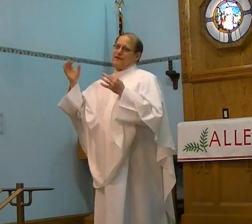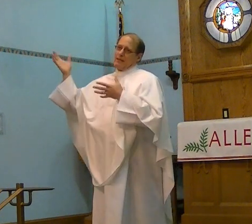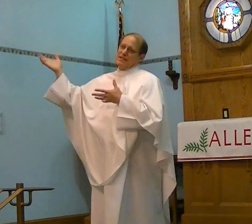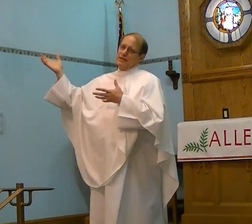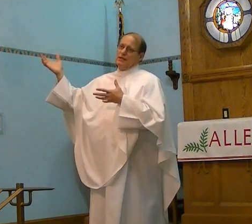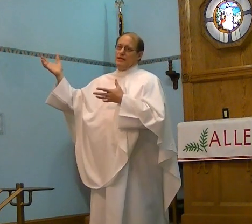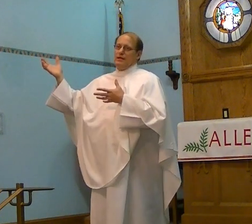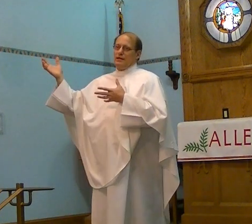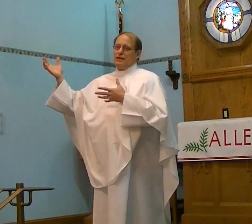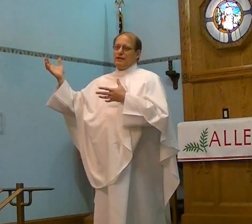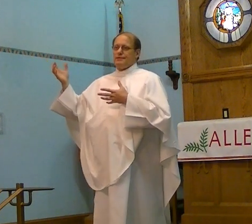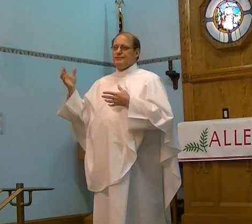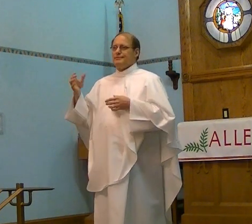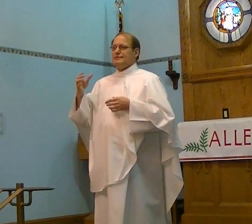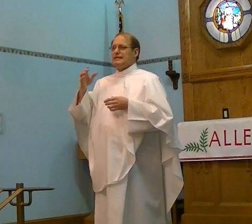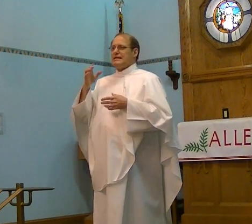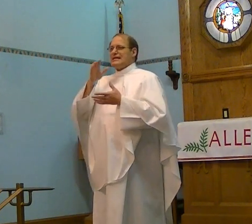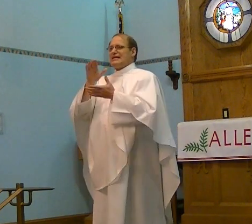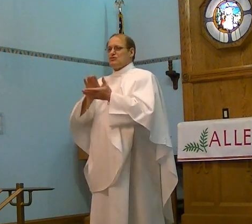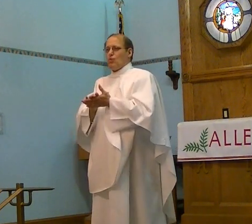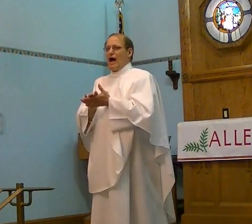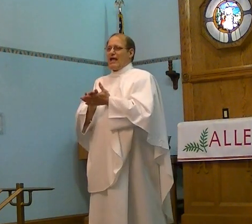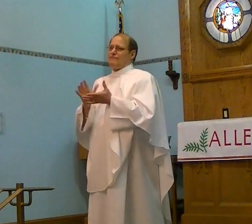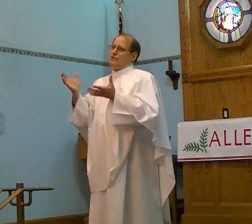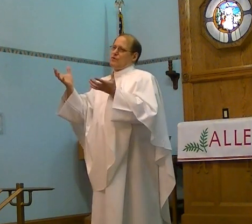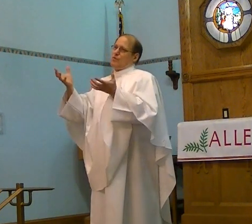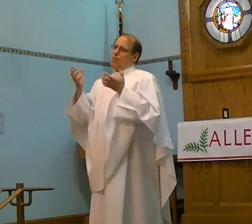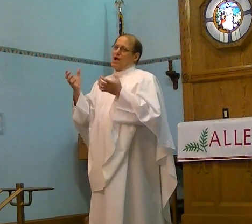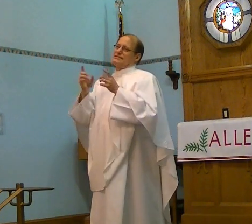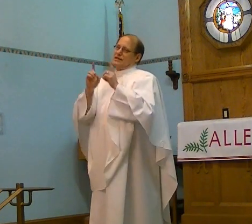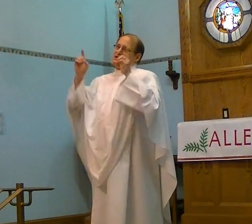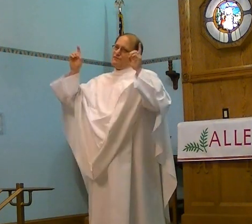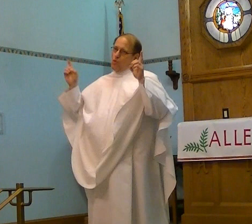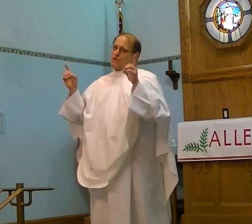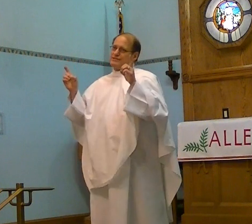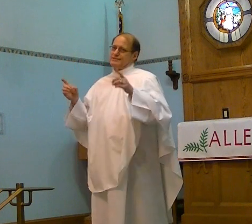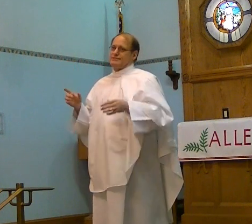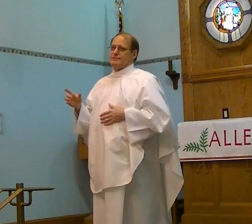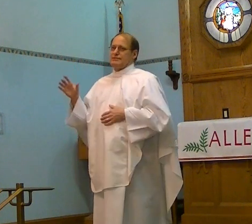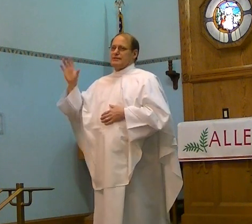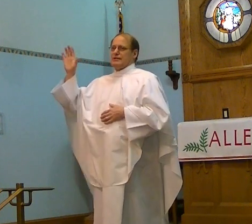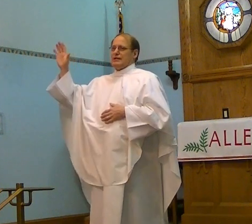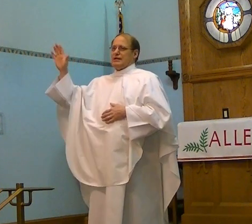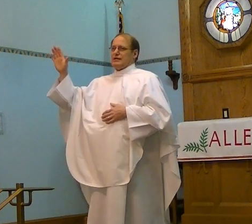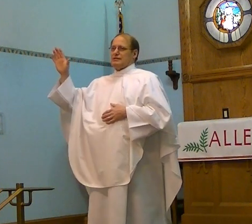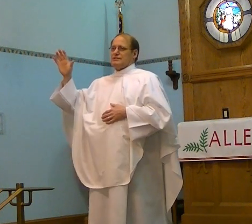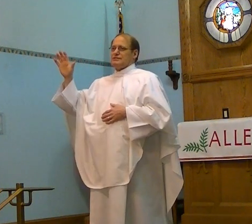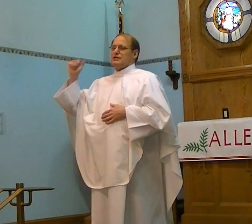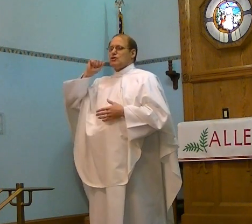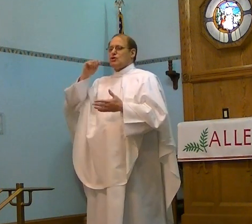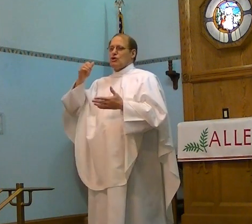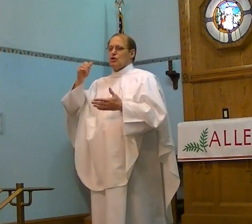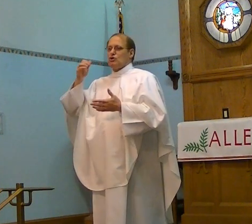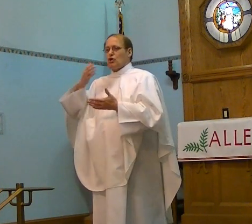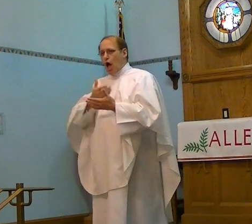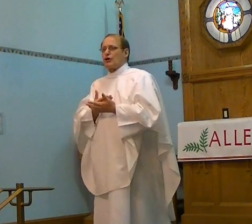family. His wife wants a divorce. His daughter